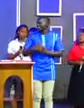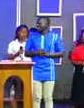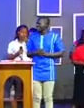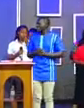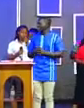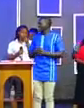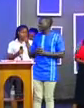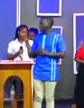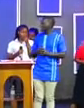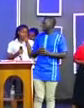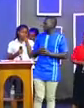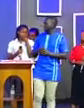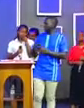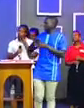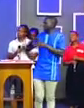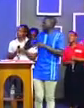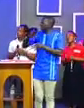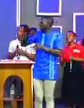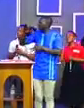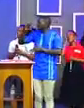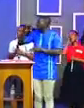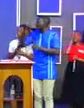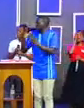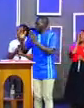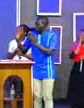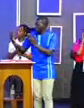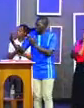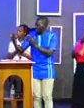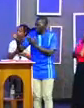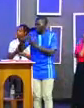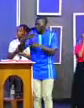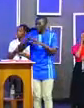olugo olw'omwoyo ku nnyumba eno